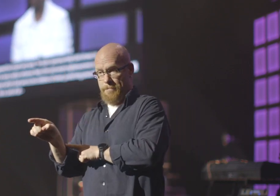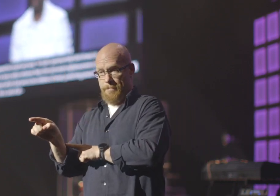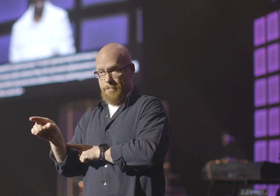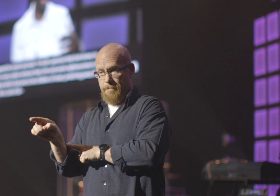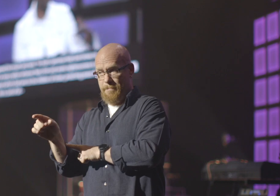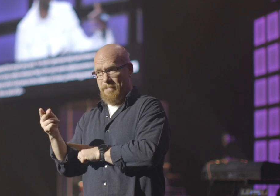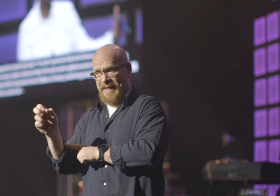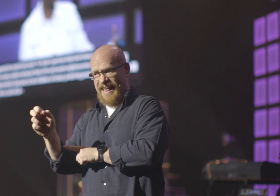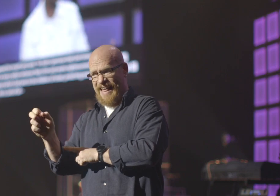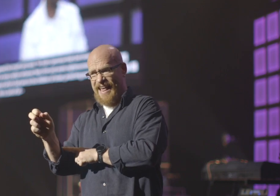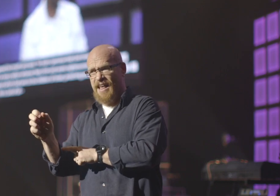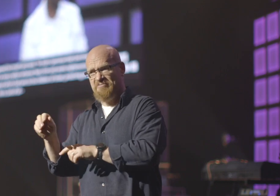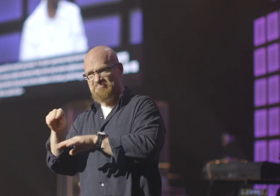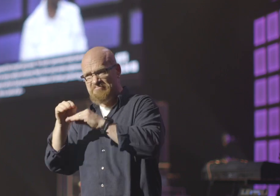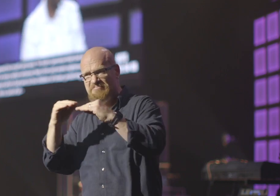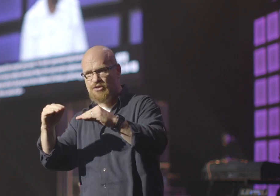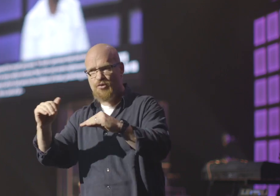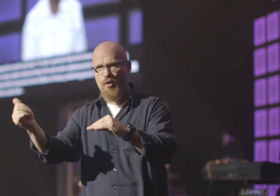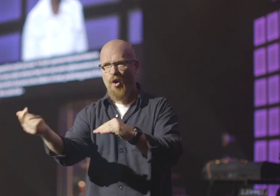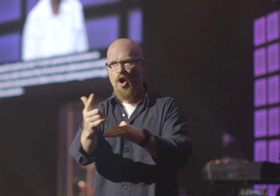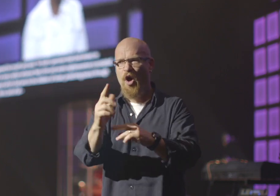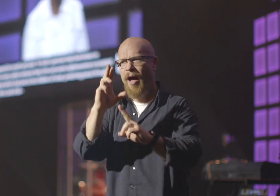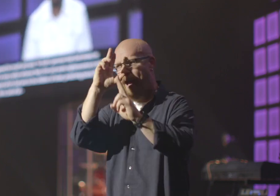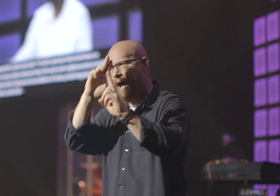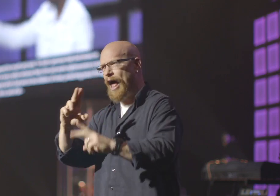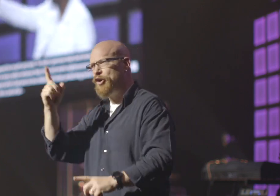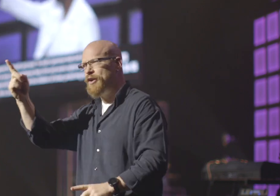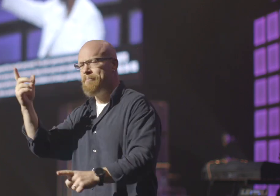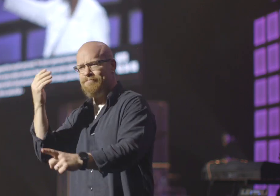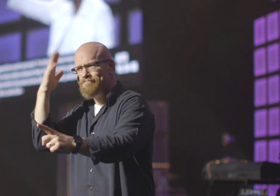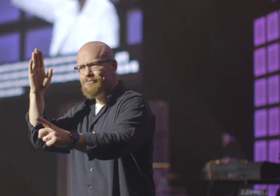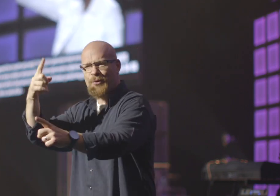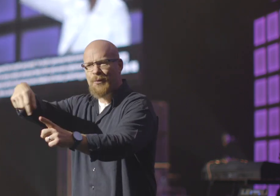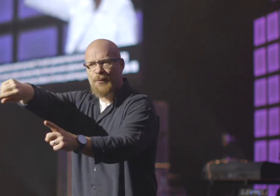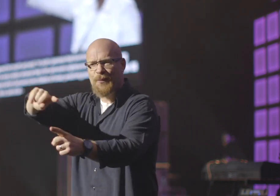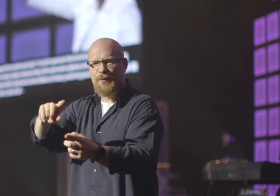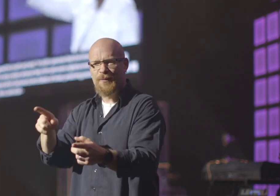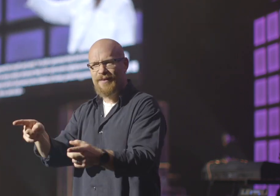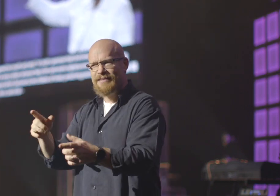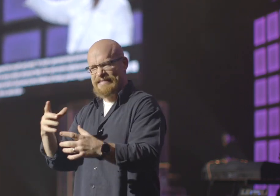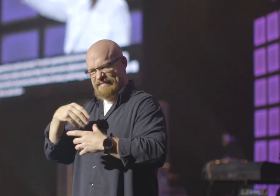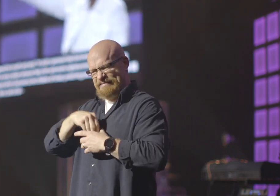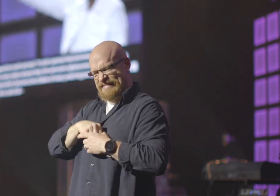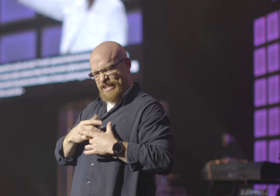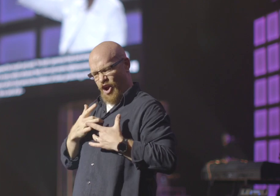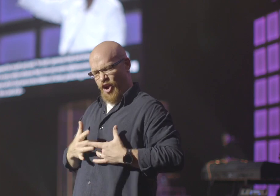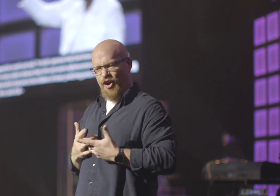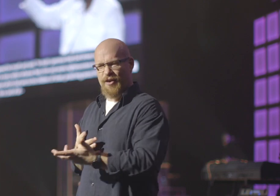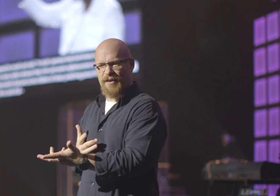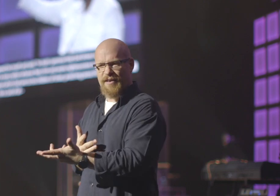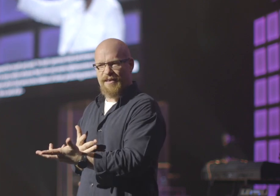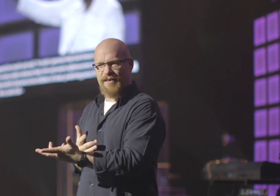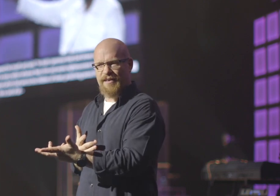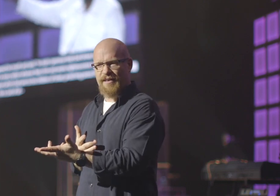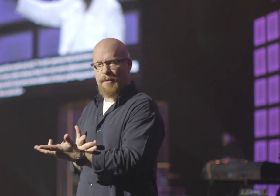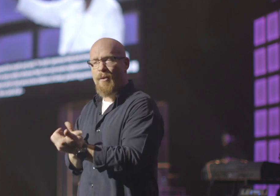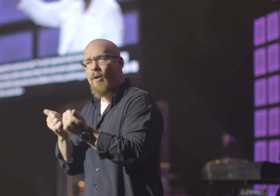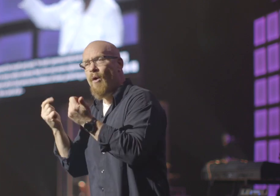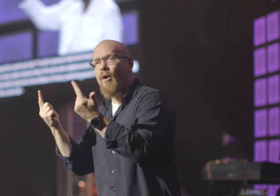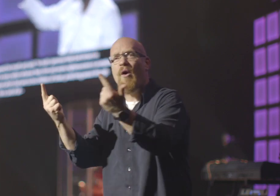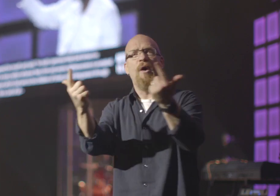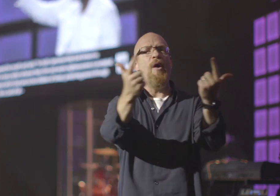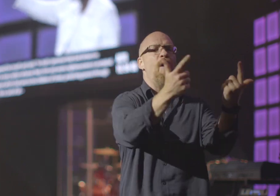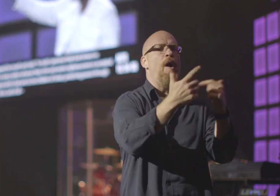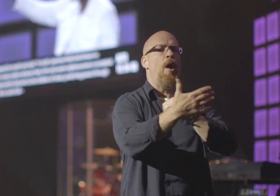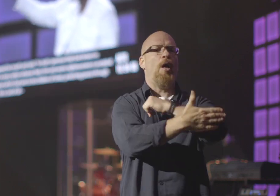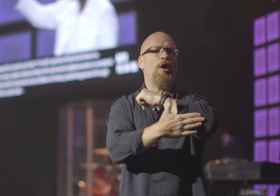them really honoring God. And they didn't even know it. And so that's why this part of the verse says, but in every nation. So he